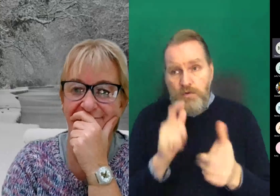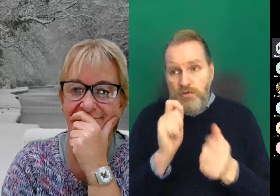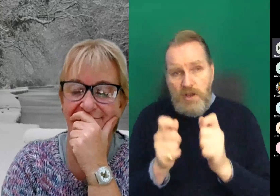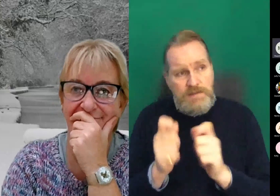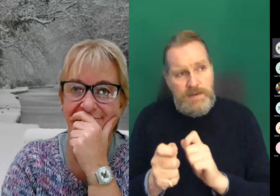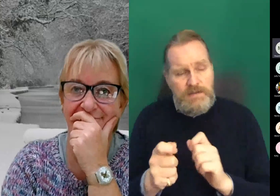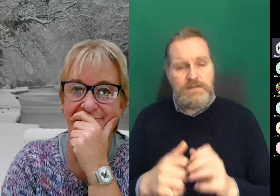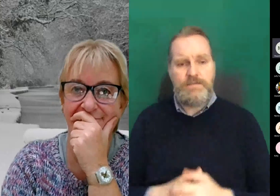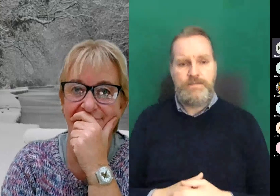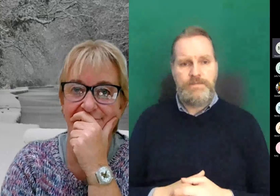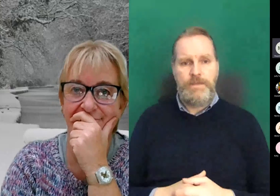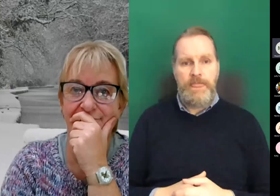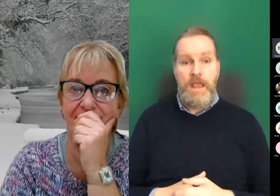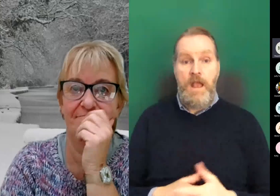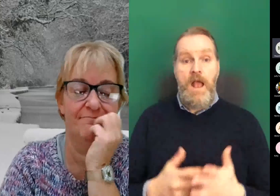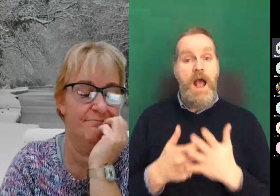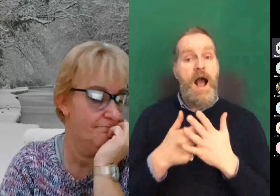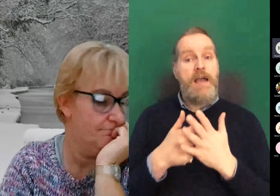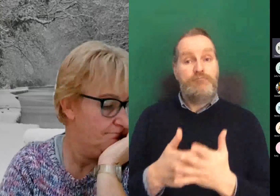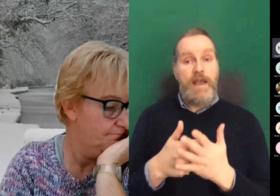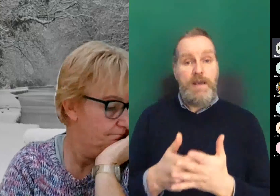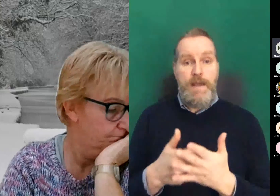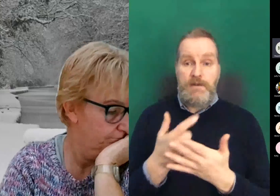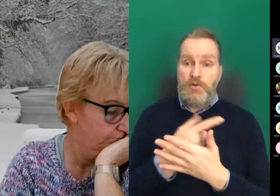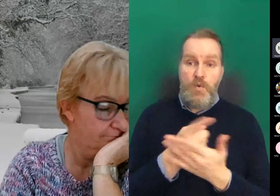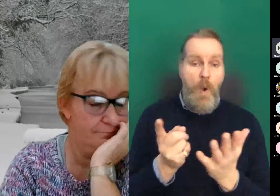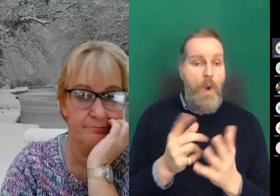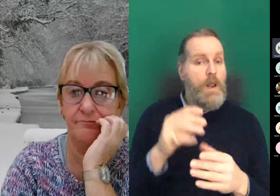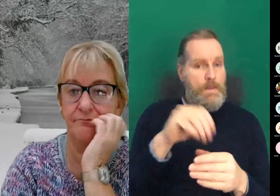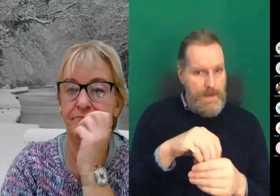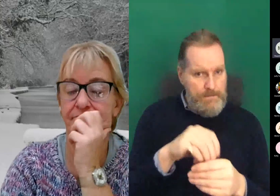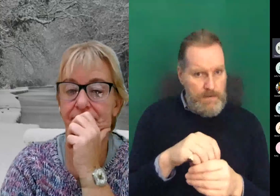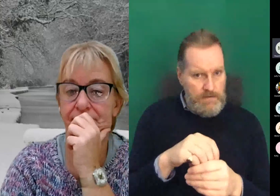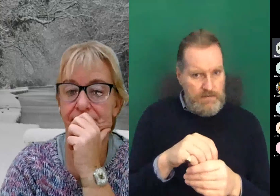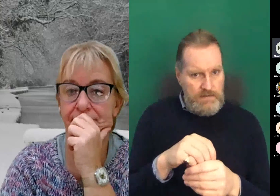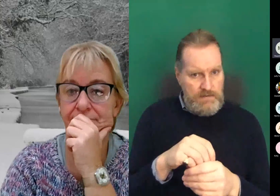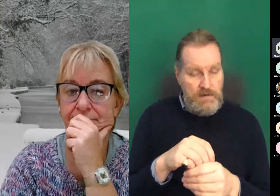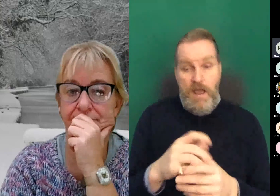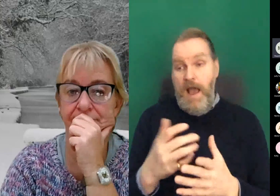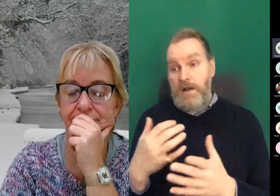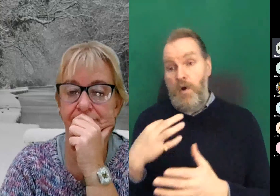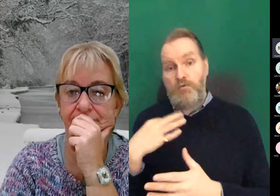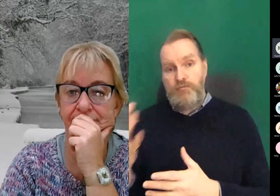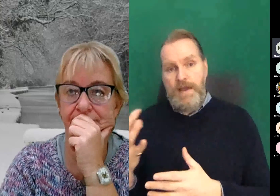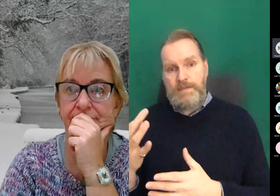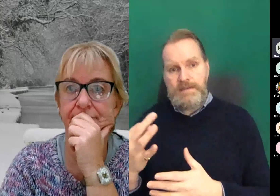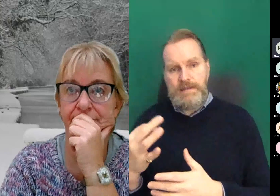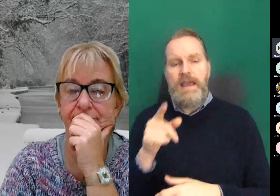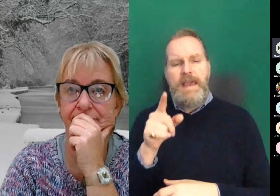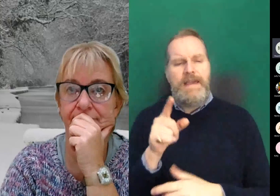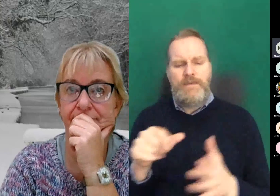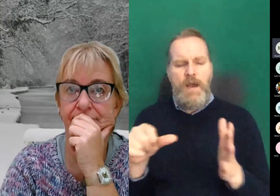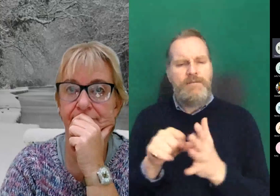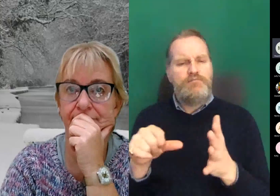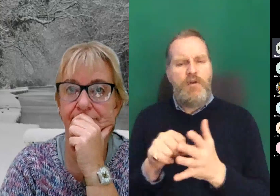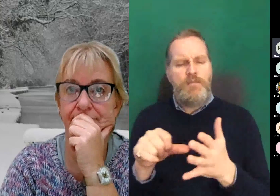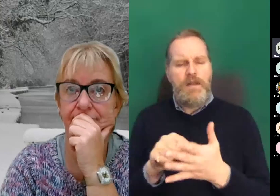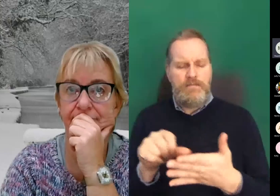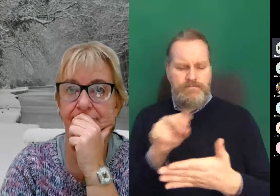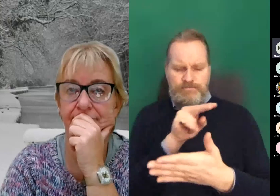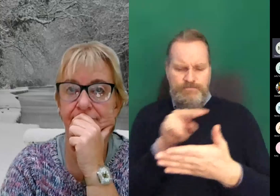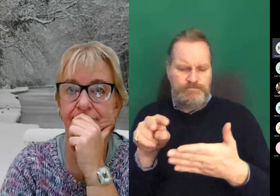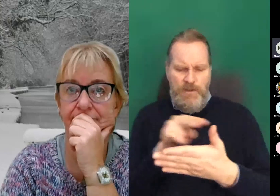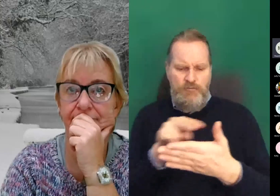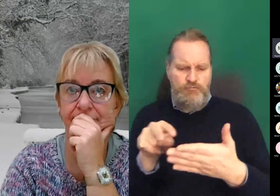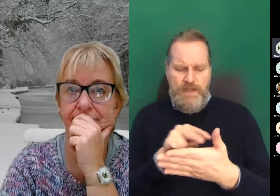I would recommend to all reps and members, if they have a disability, reading the Acas advice on declaring disabilities and